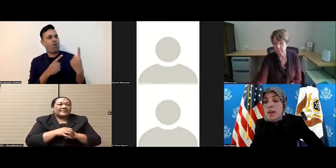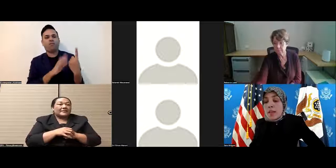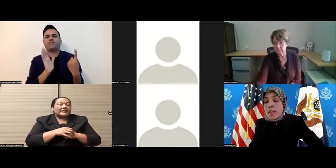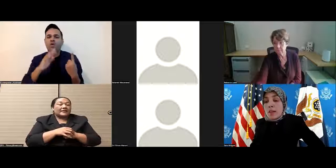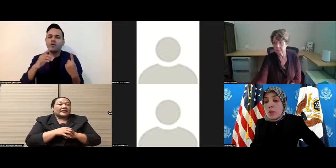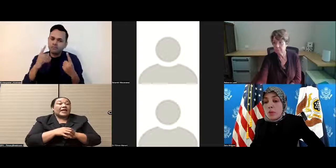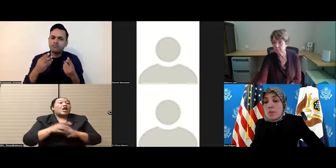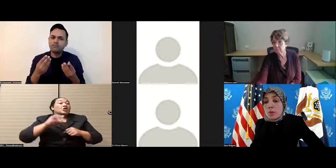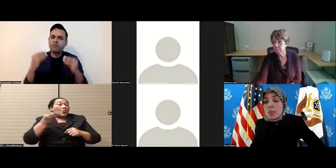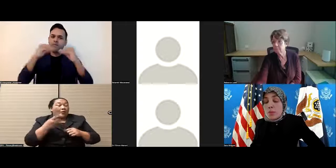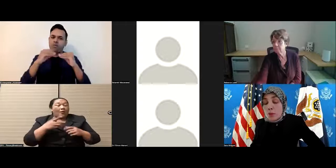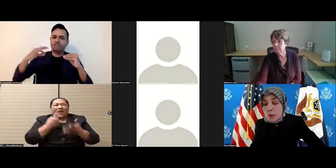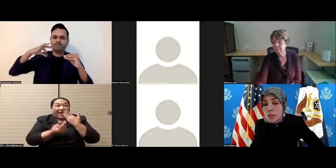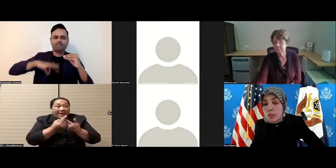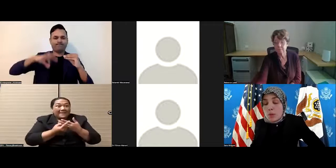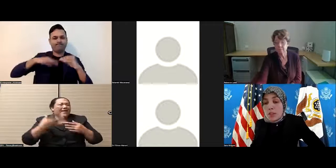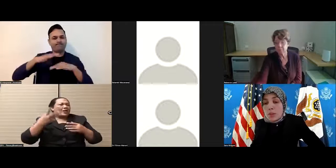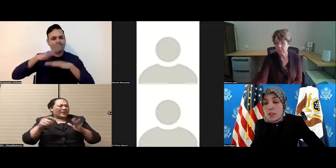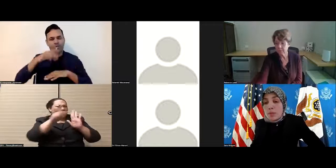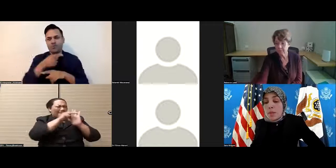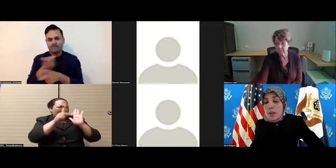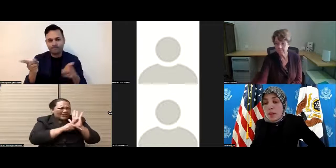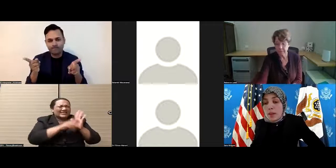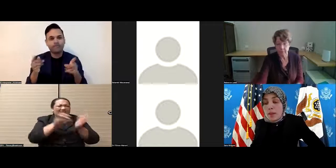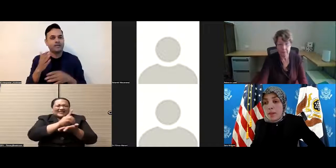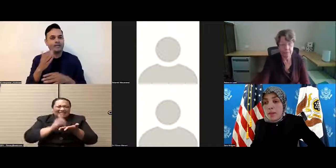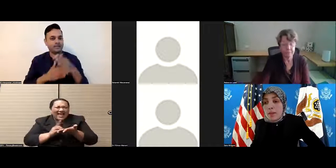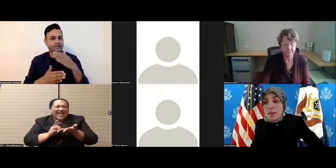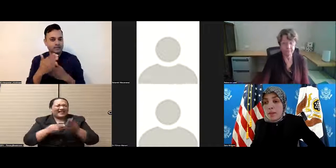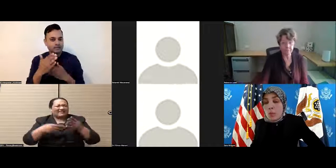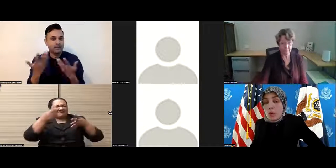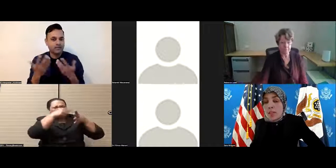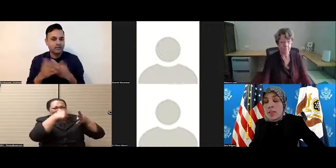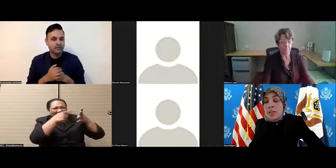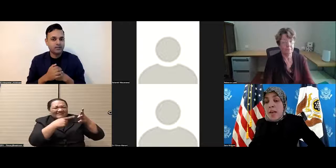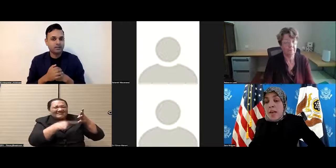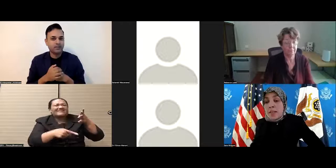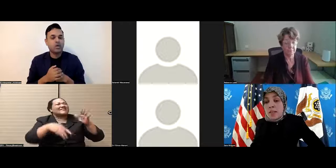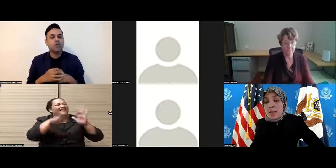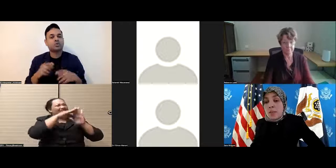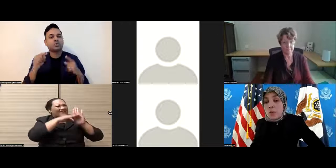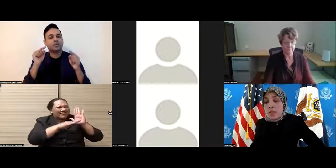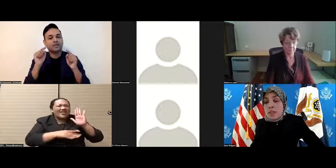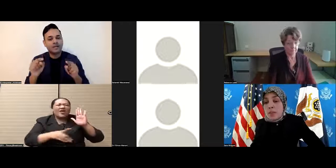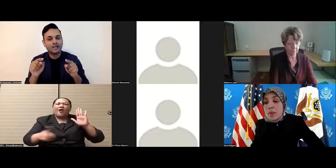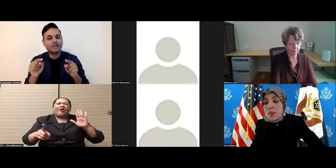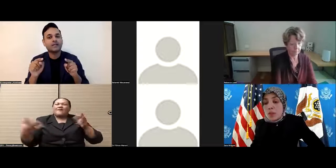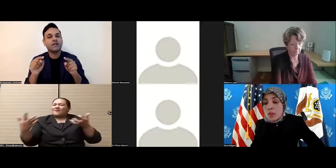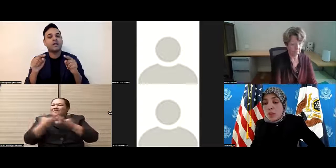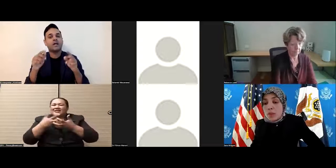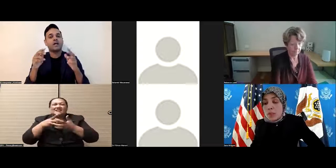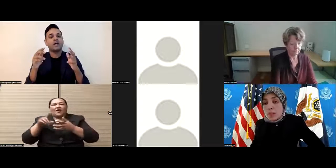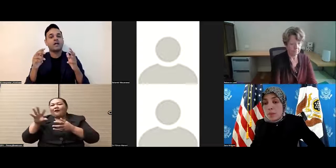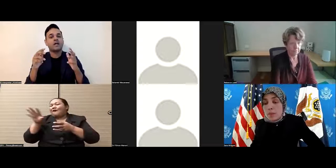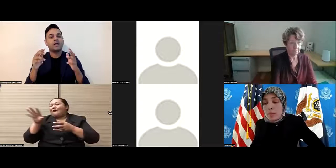that is inclusive with persons with disabilities from the beginning. We're not seen as an add-on, we're seen from the